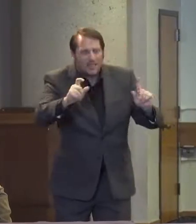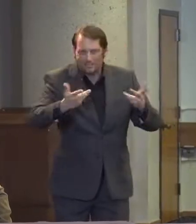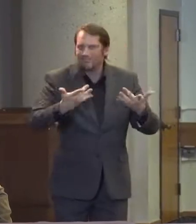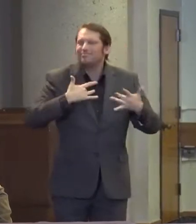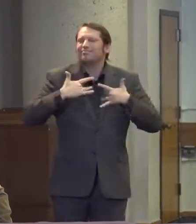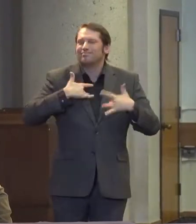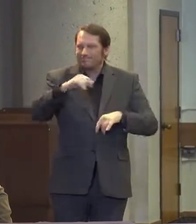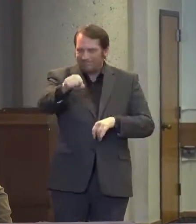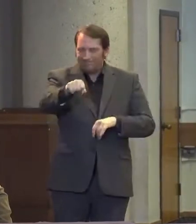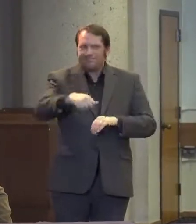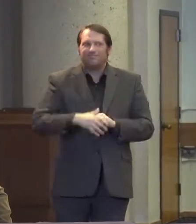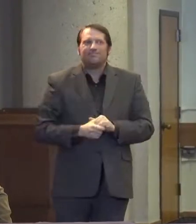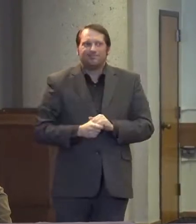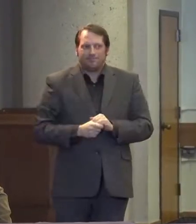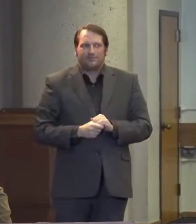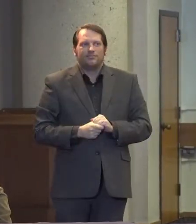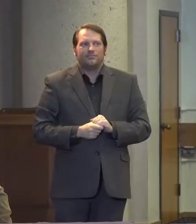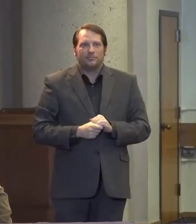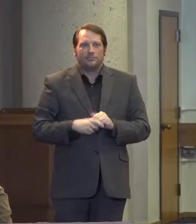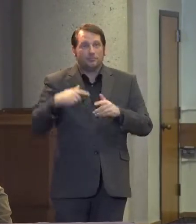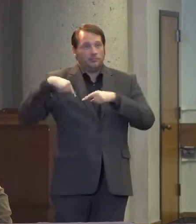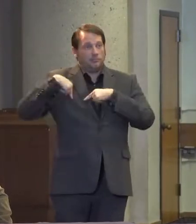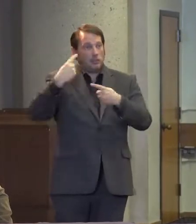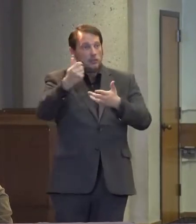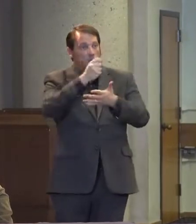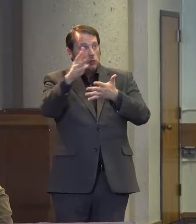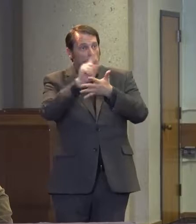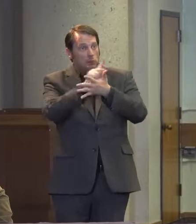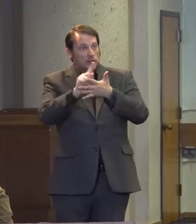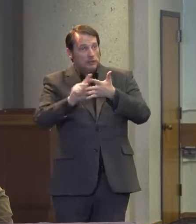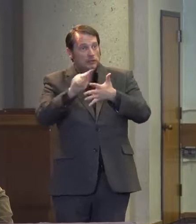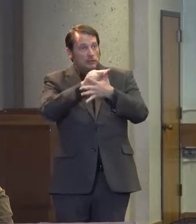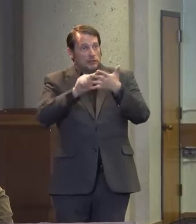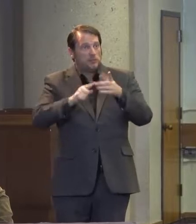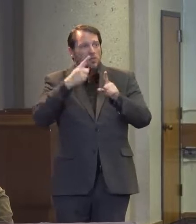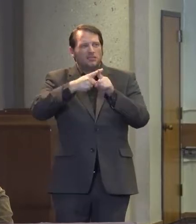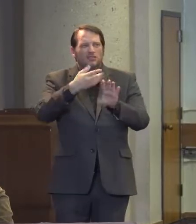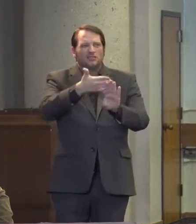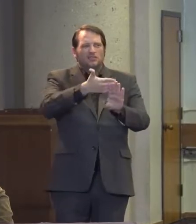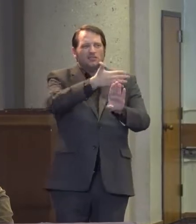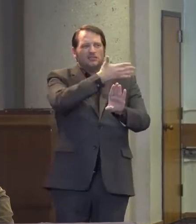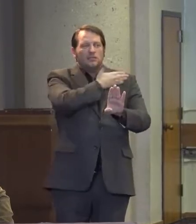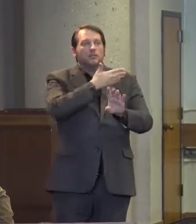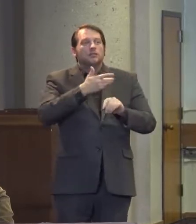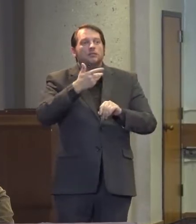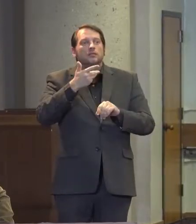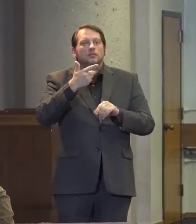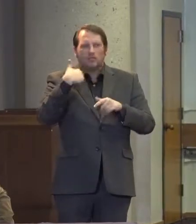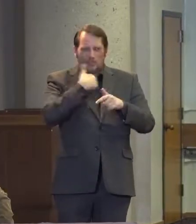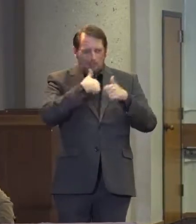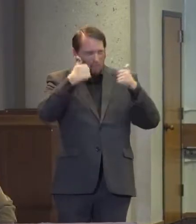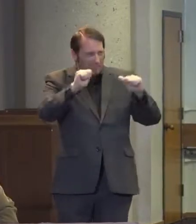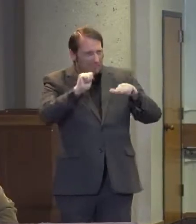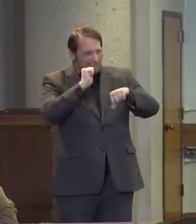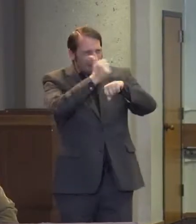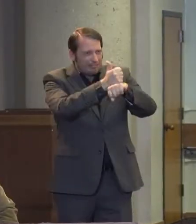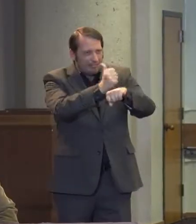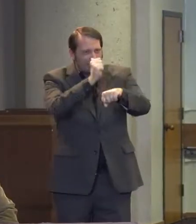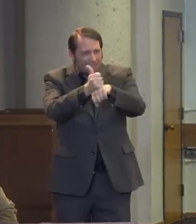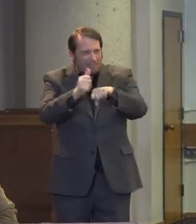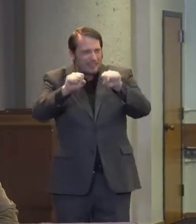the last several weeks, and in particular the previous 2 weeks, creating a system where we can reach students through a variety of